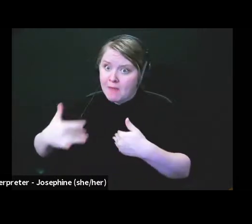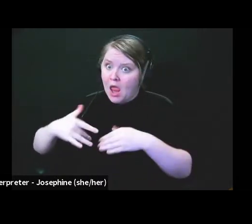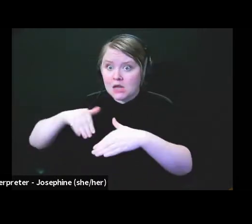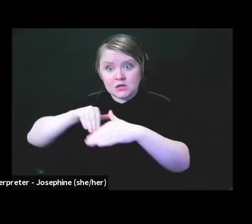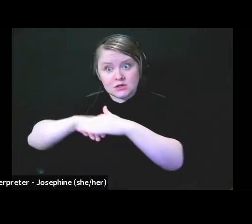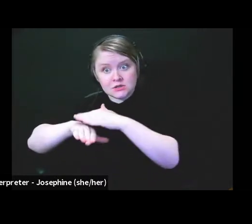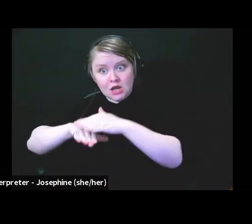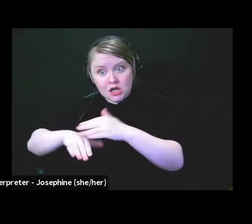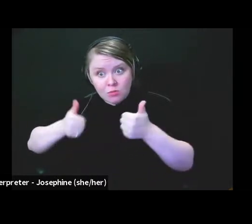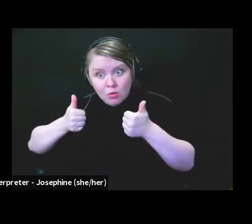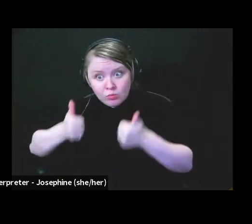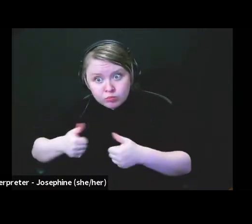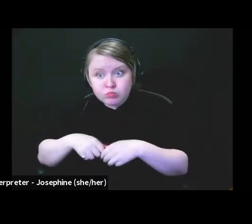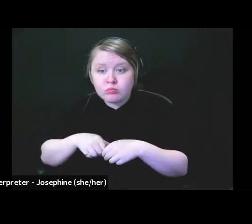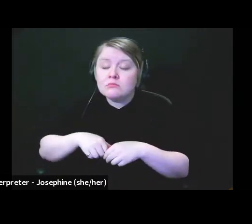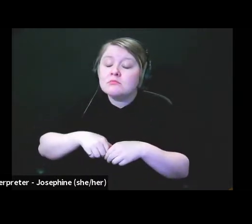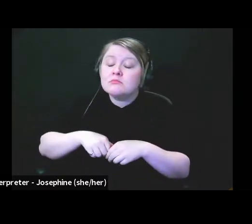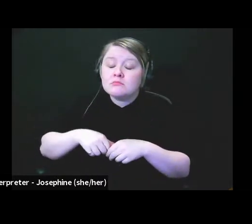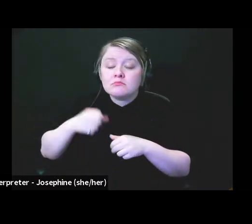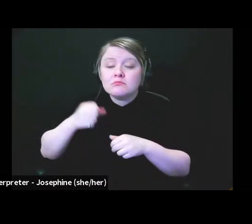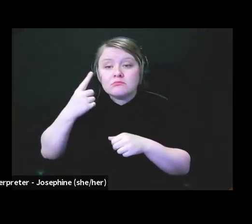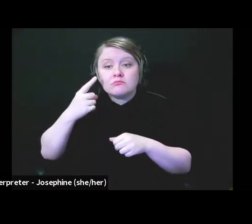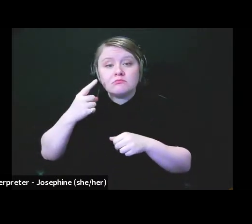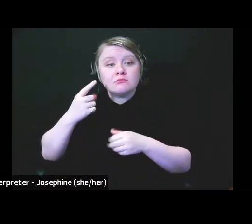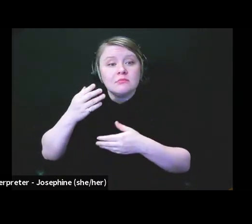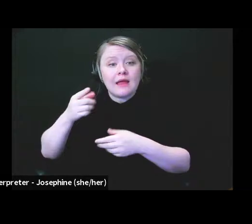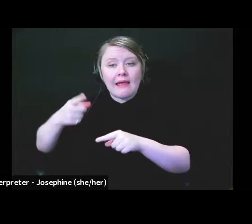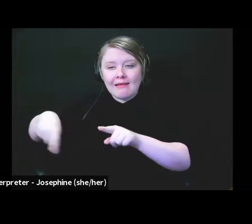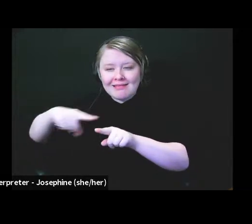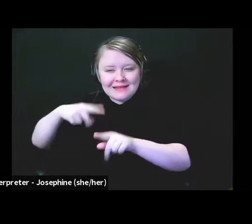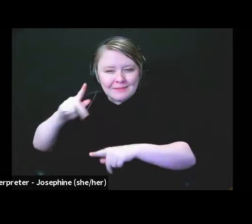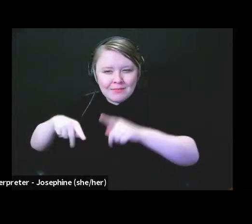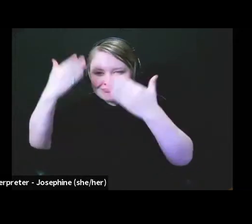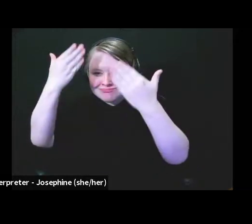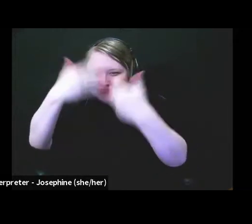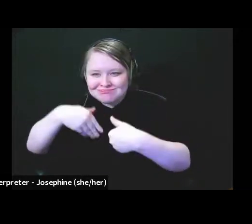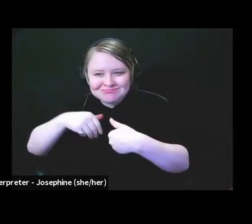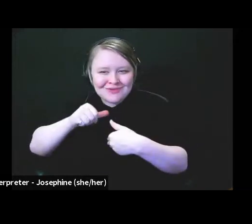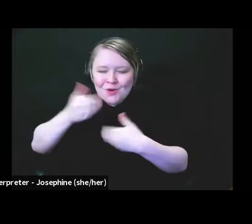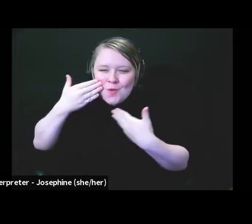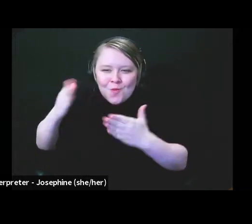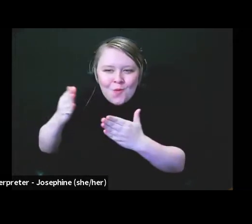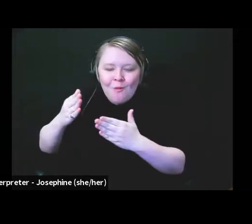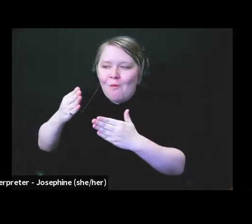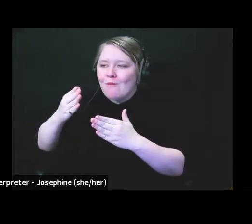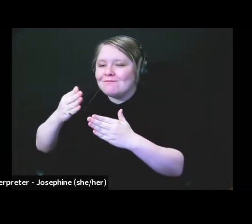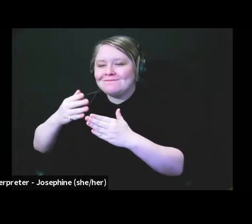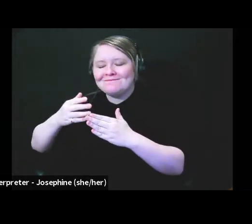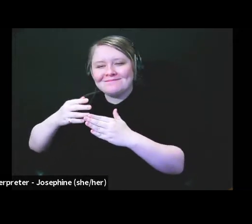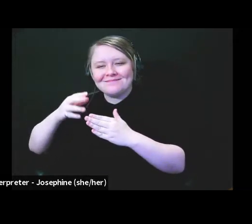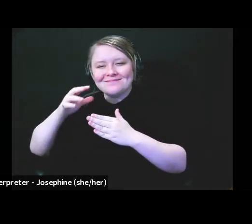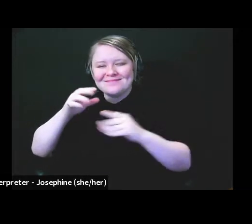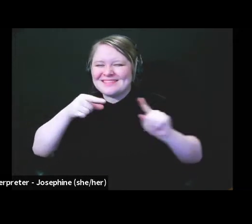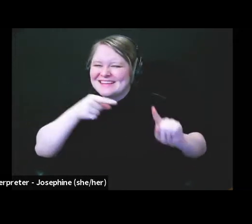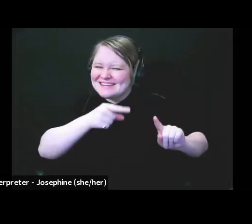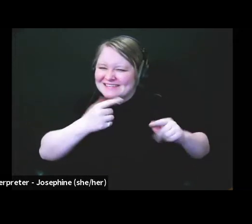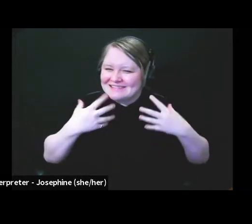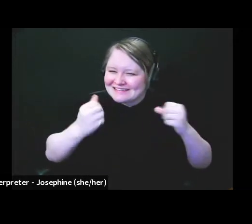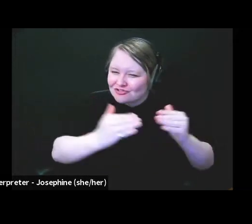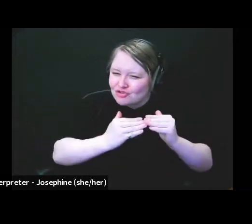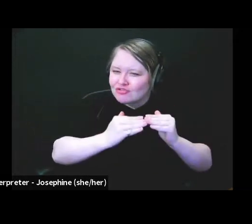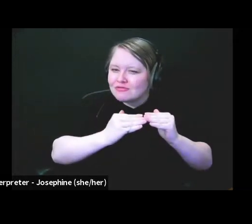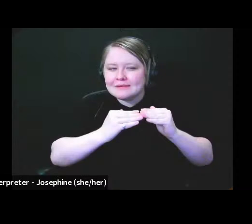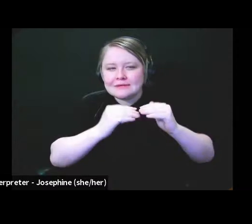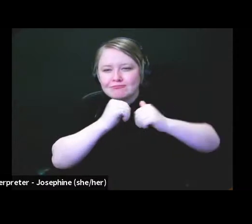And because folks are not rooted in the history, lineage, and political values of healing justice, a lot of